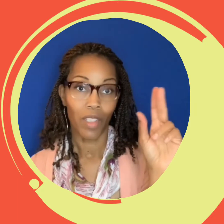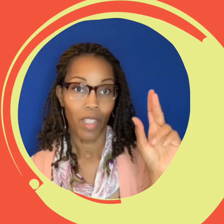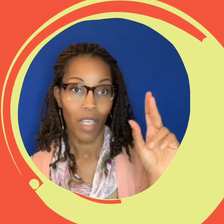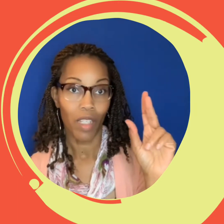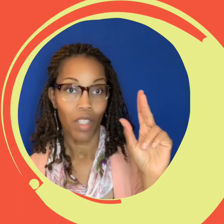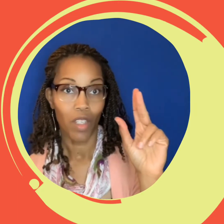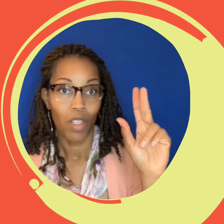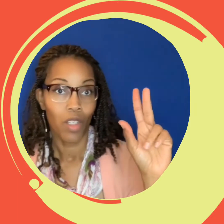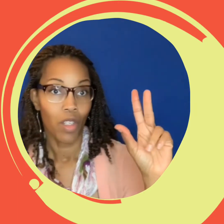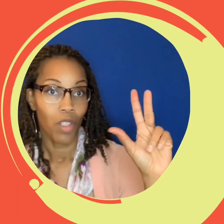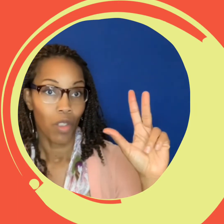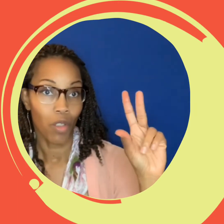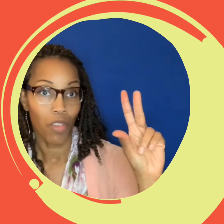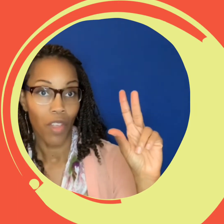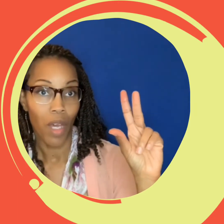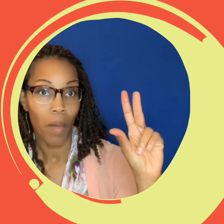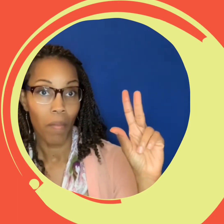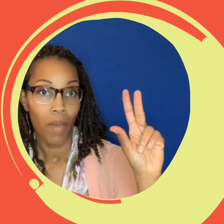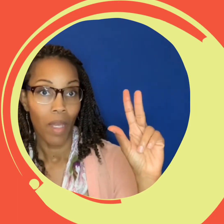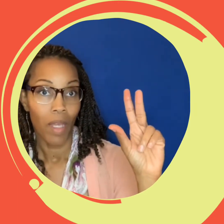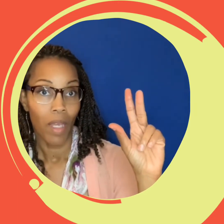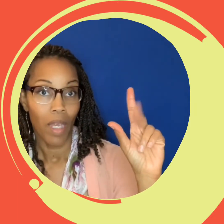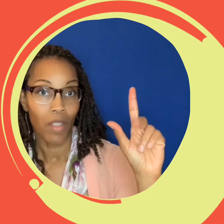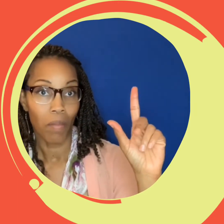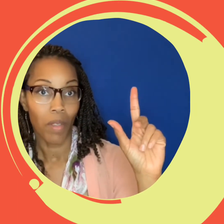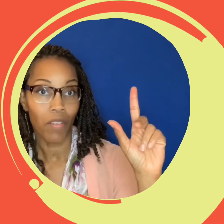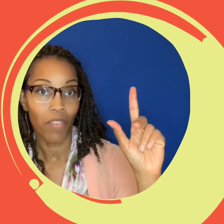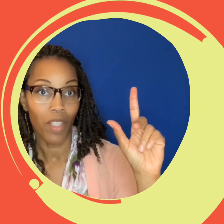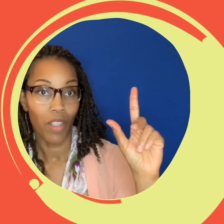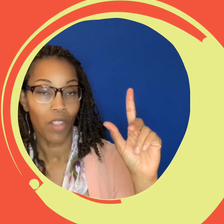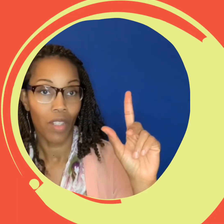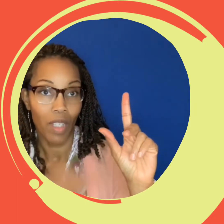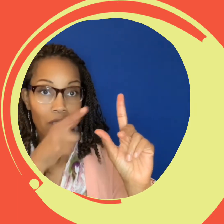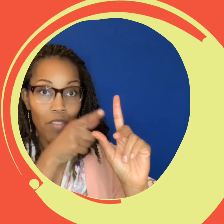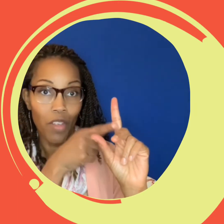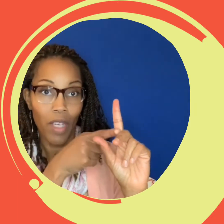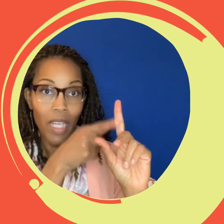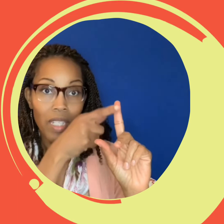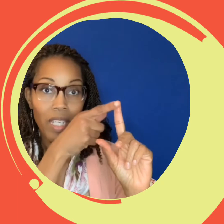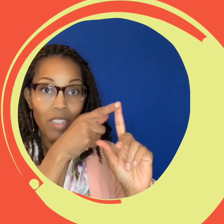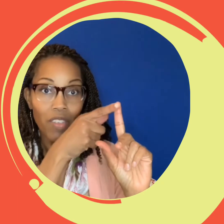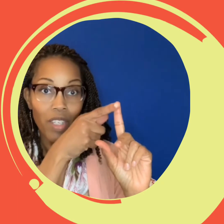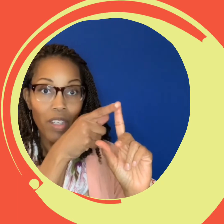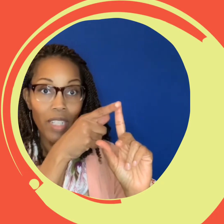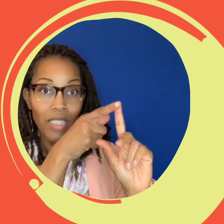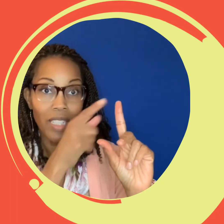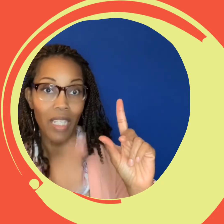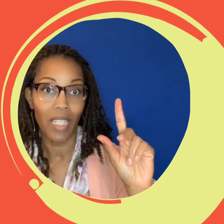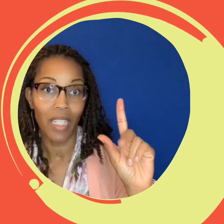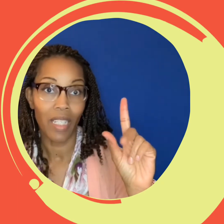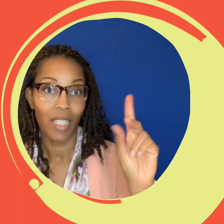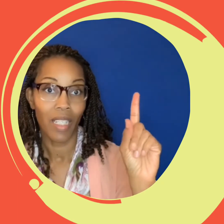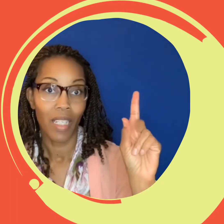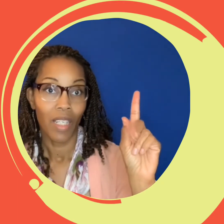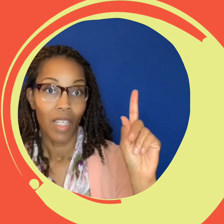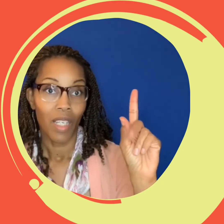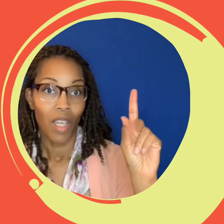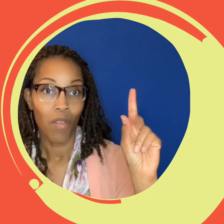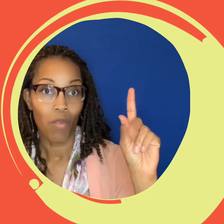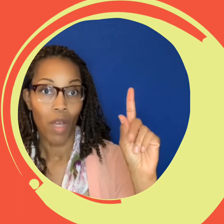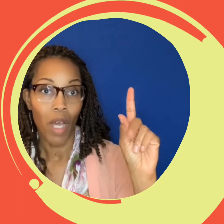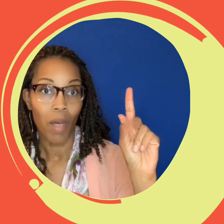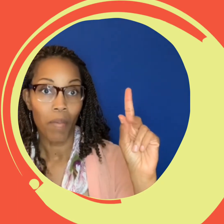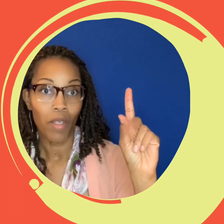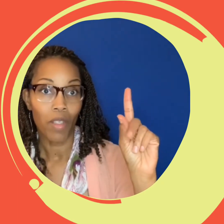Can you take your thumb and your middle finger, leave your index finger extended,